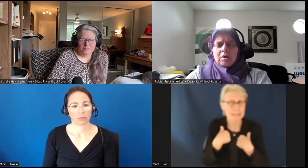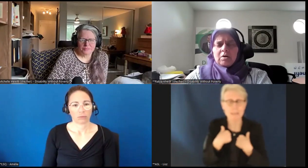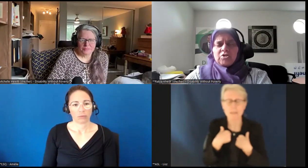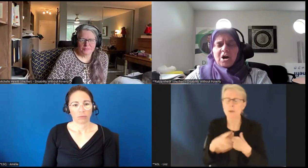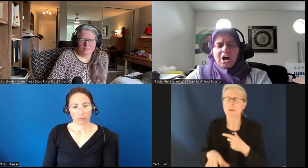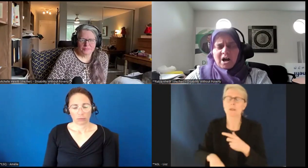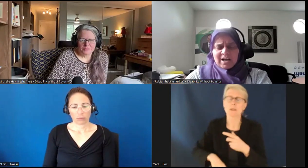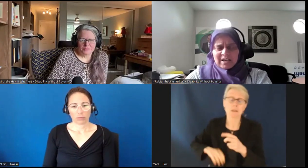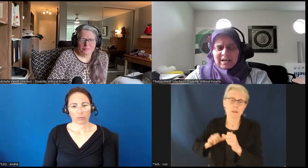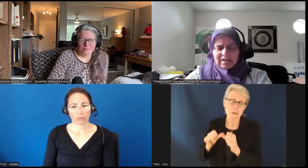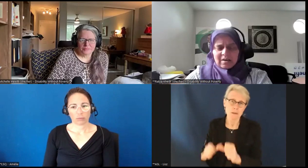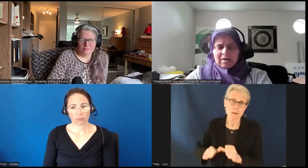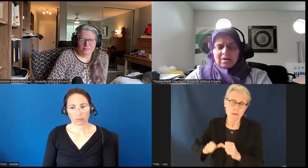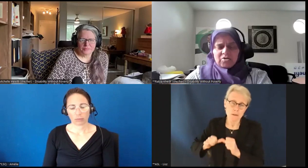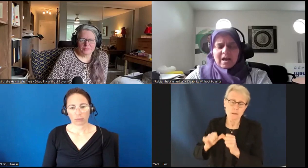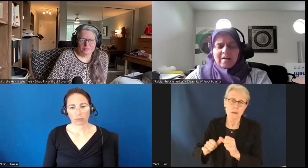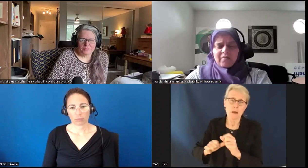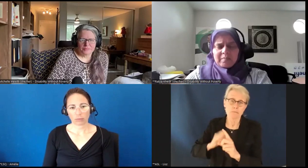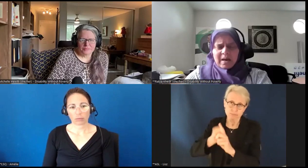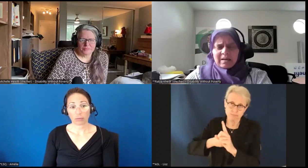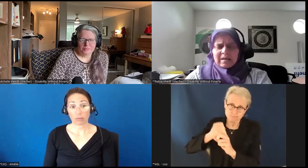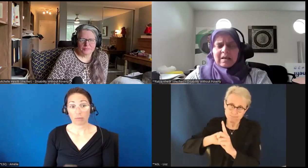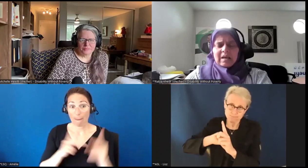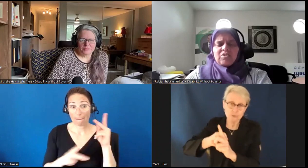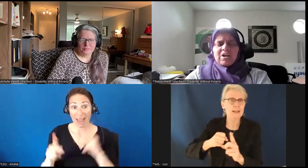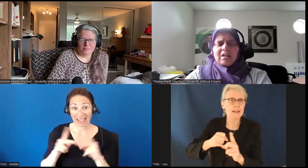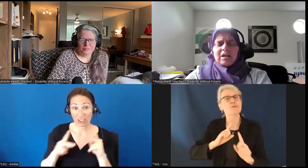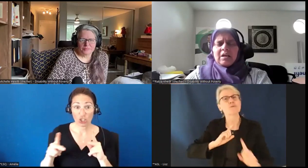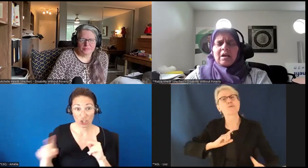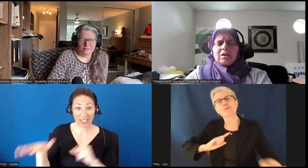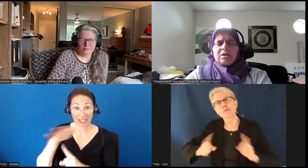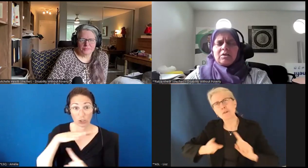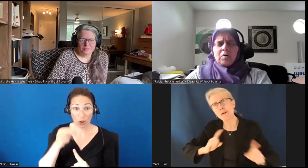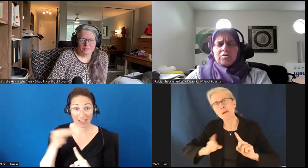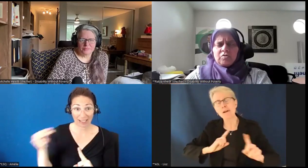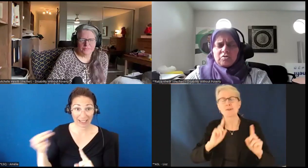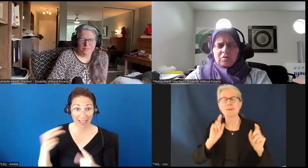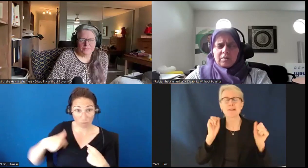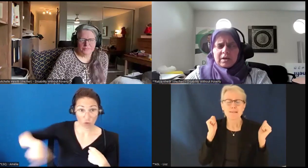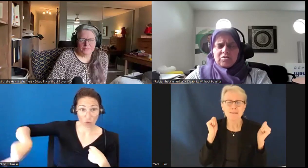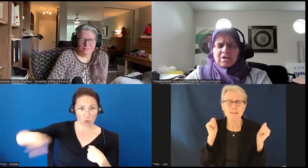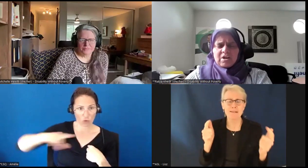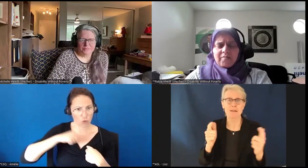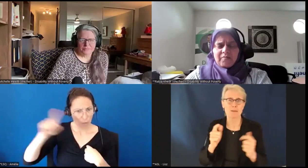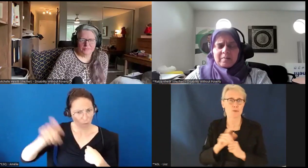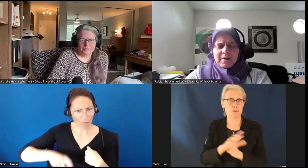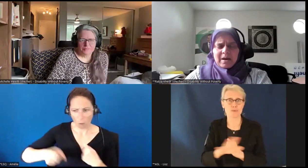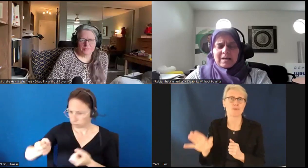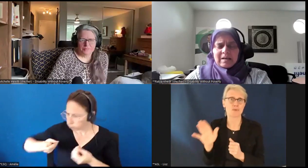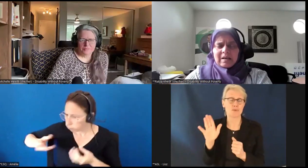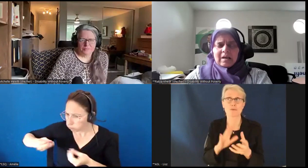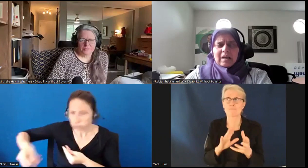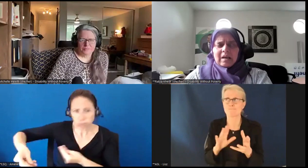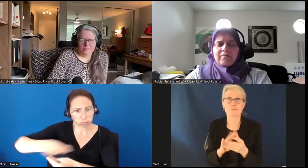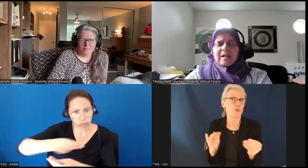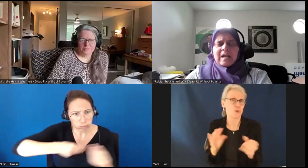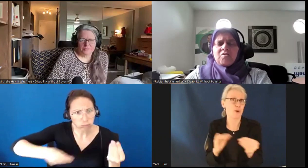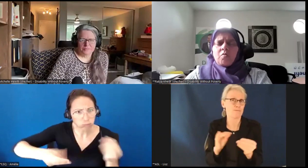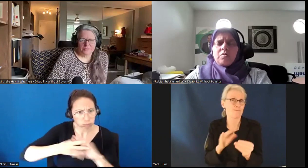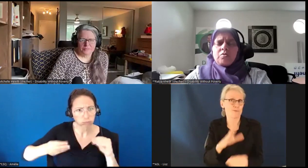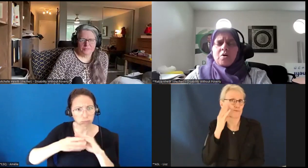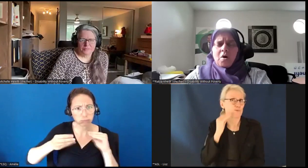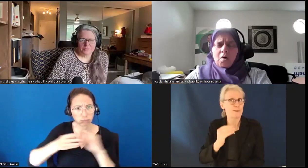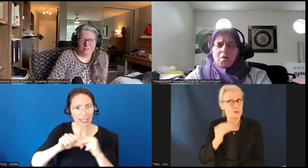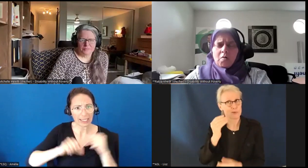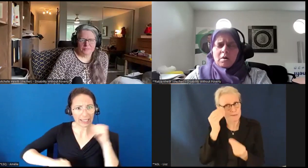continue talking to everybody, telling your story to everybody. If they